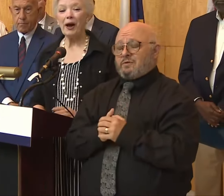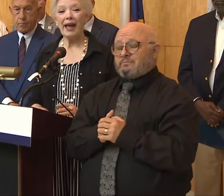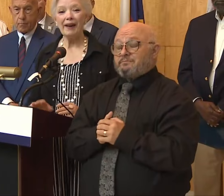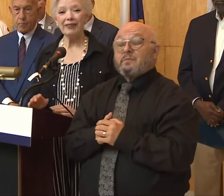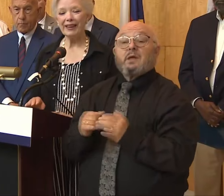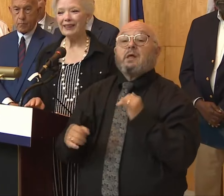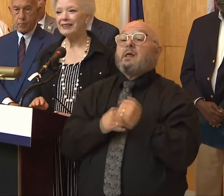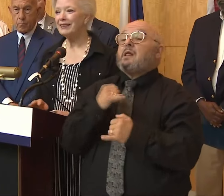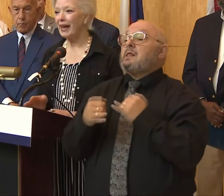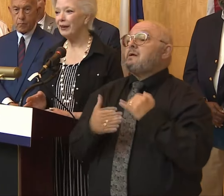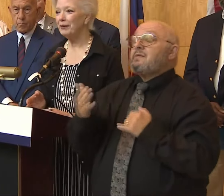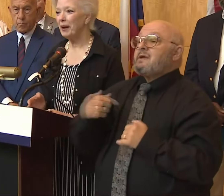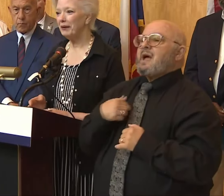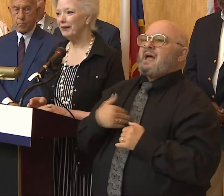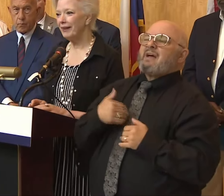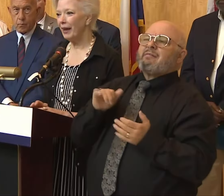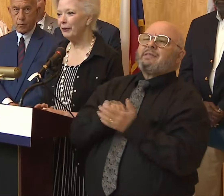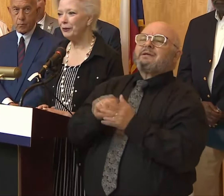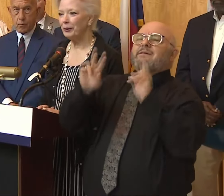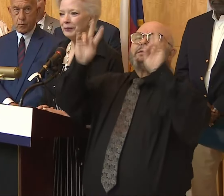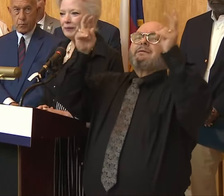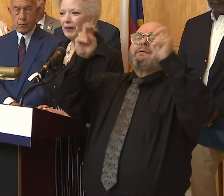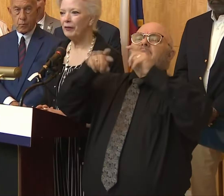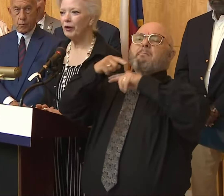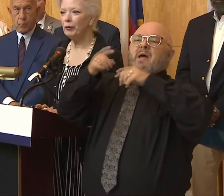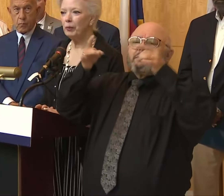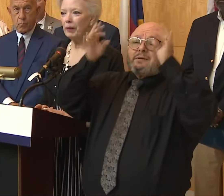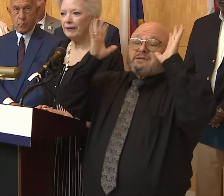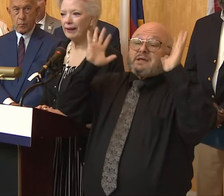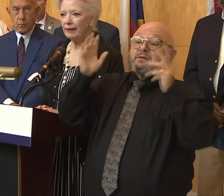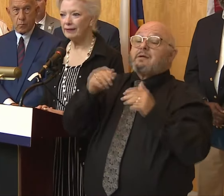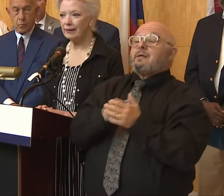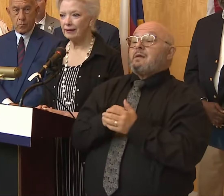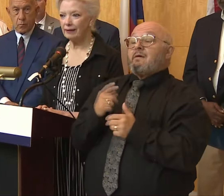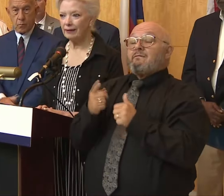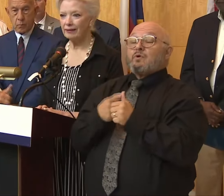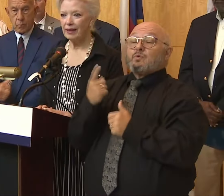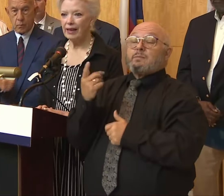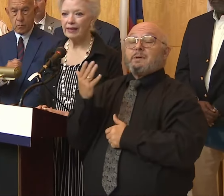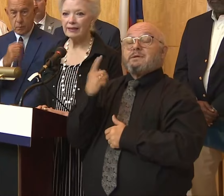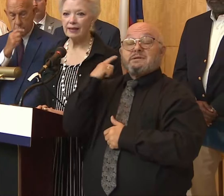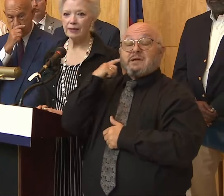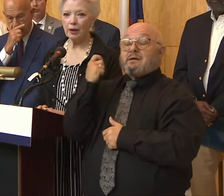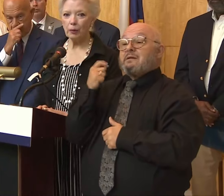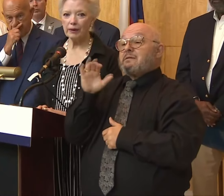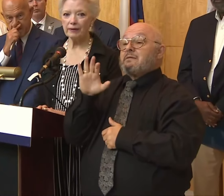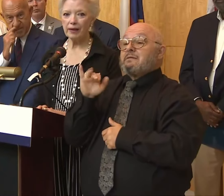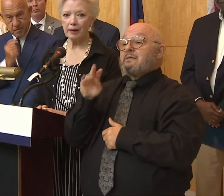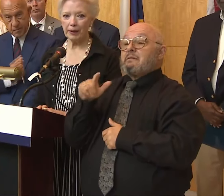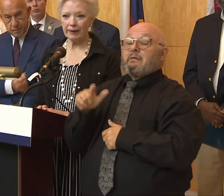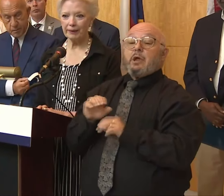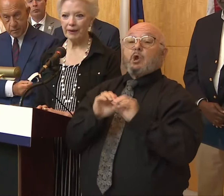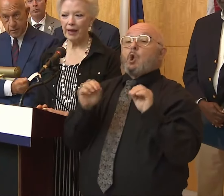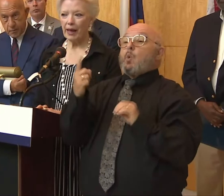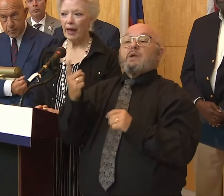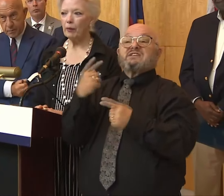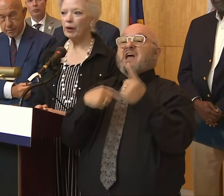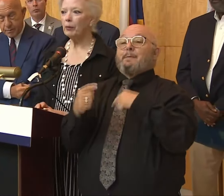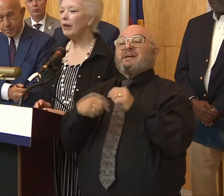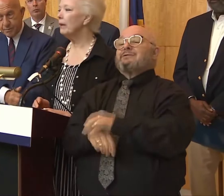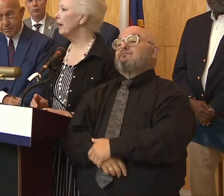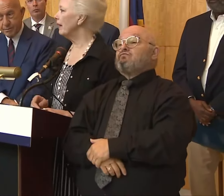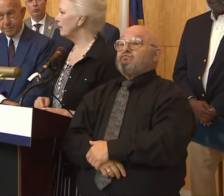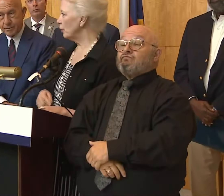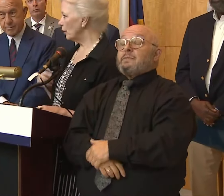you know, I have like these sayings about disaster, and the first one may sound cynical. It says, no one's coming. And